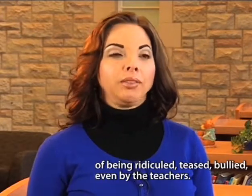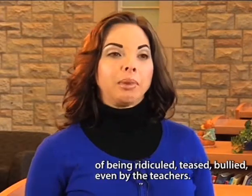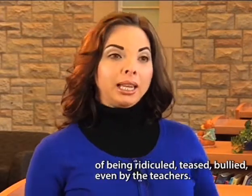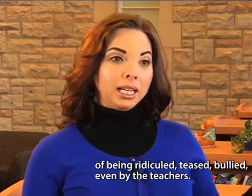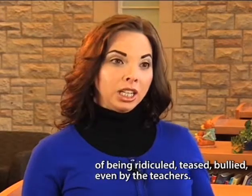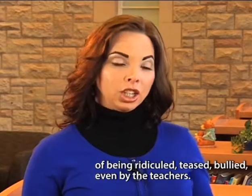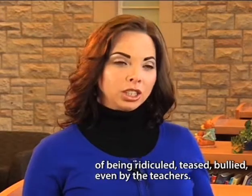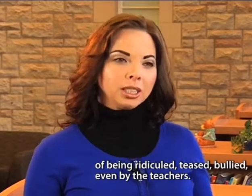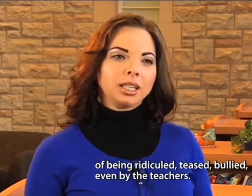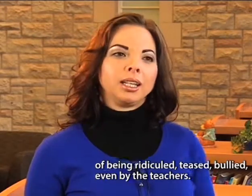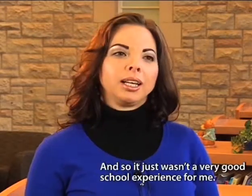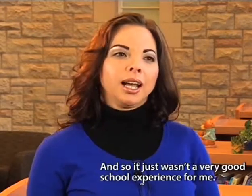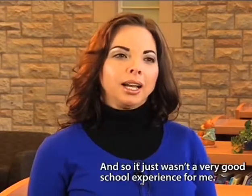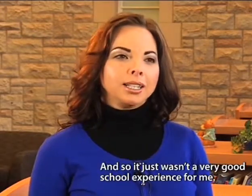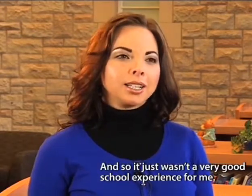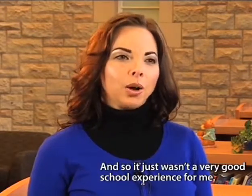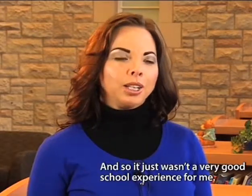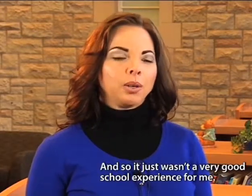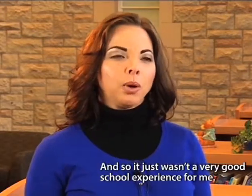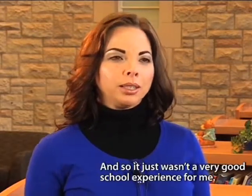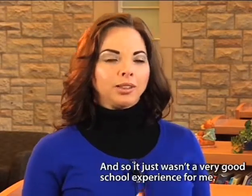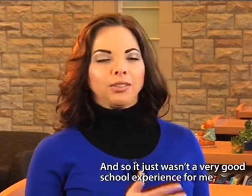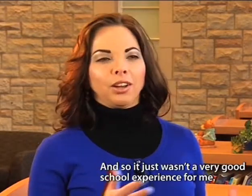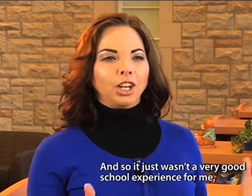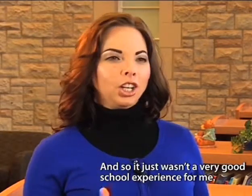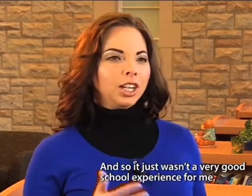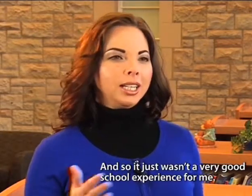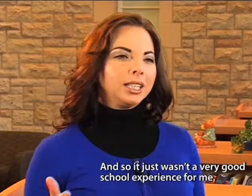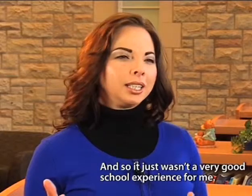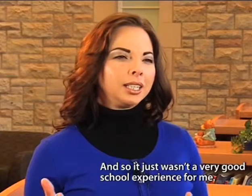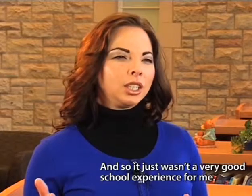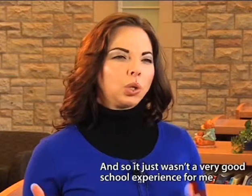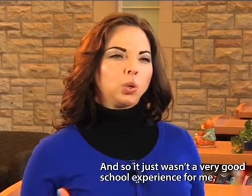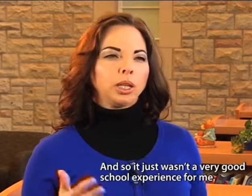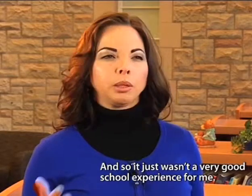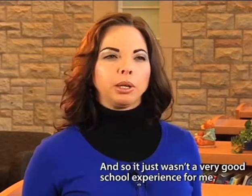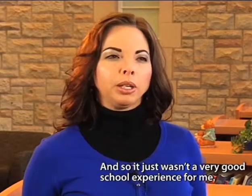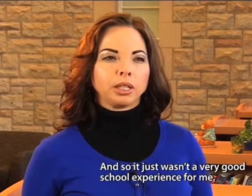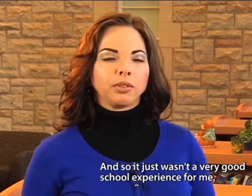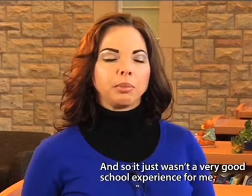by the teachers. And so it just wasn't a very good school experience for me.